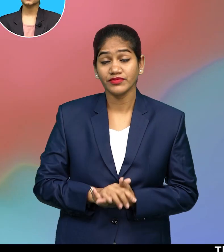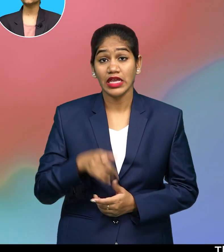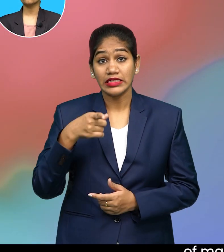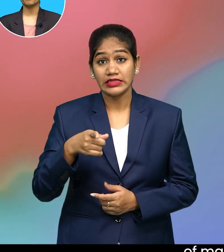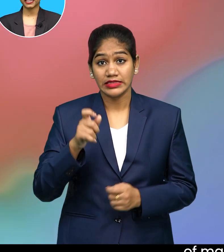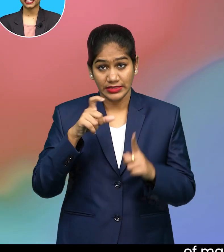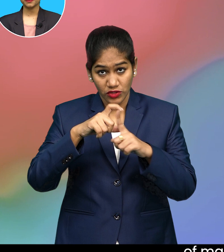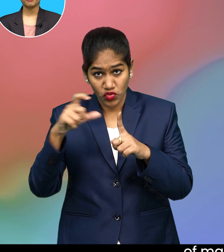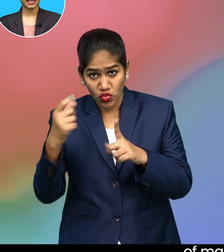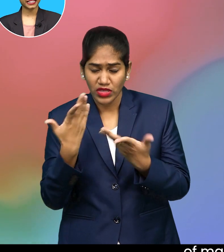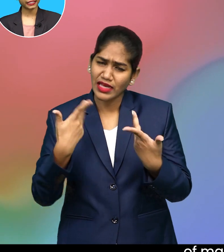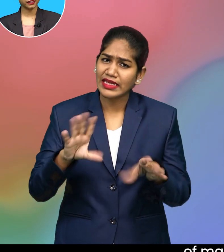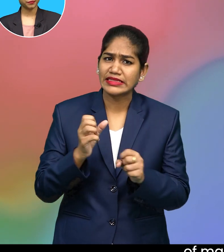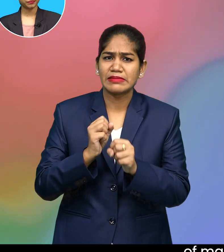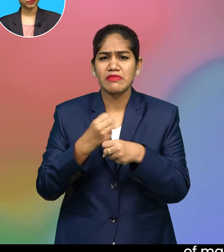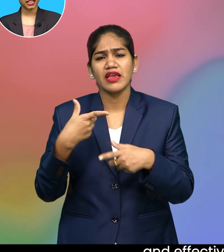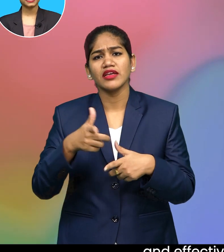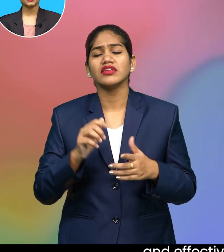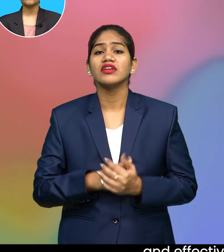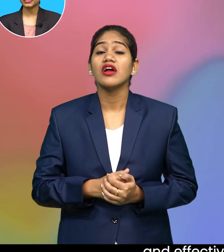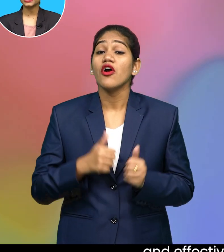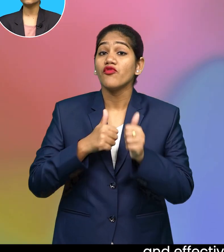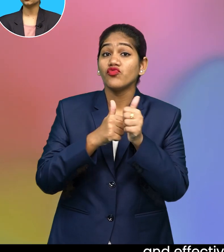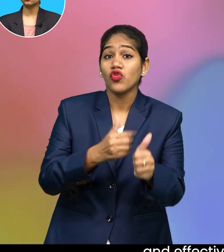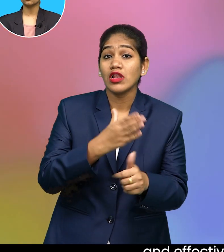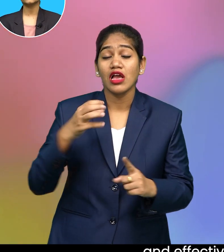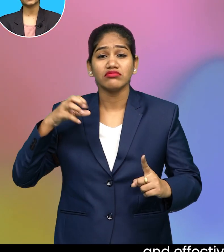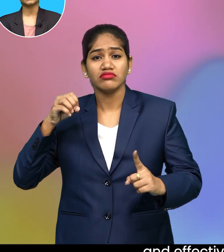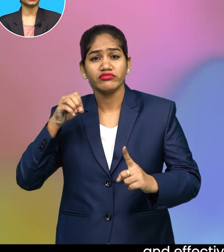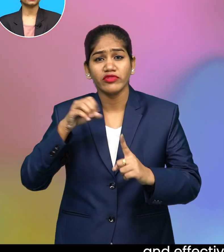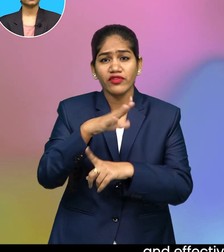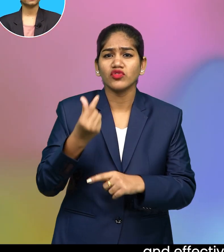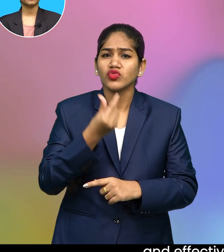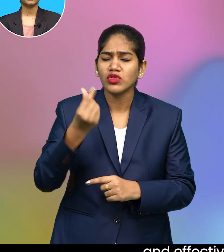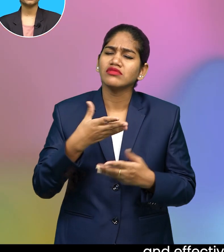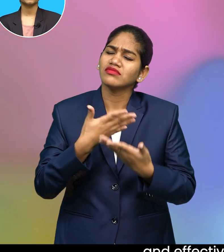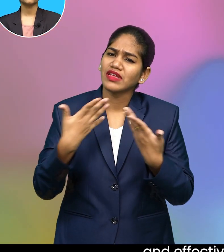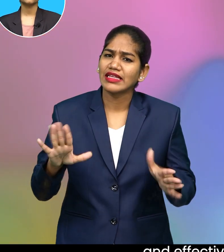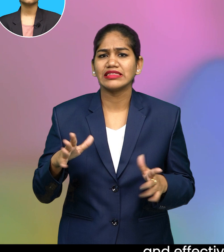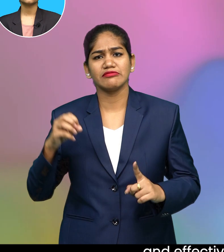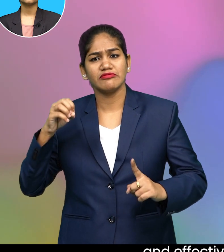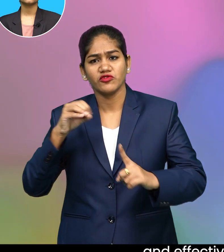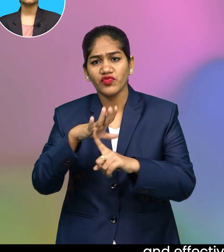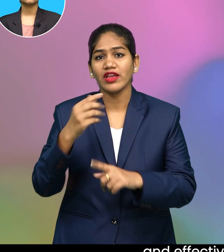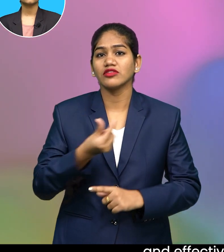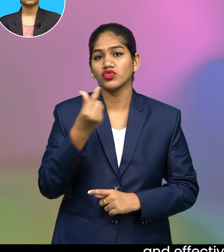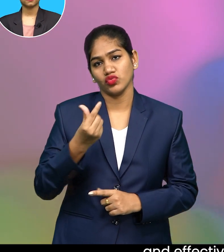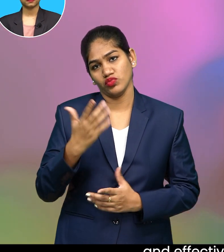The action of making practical and effective use of something.